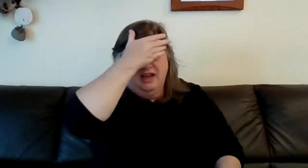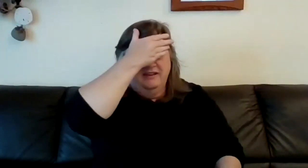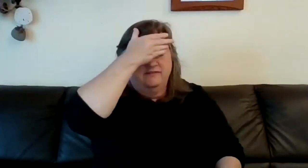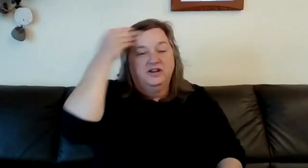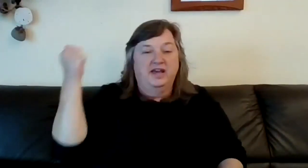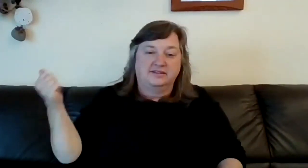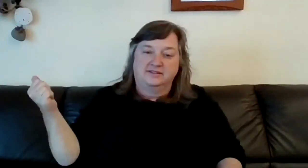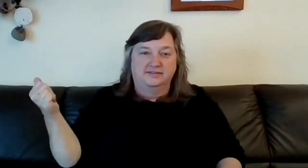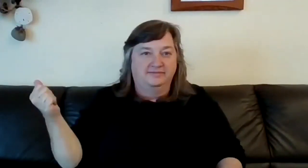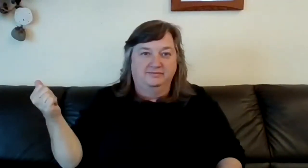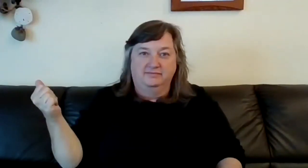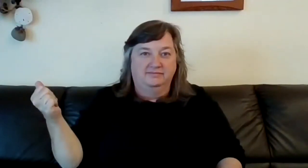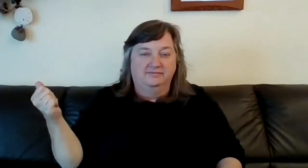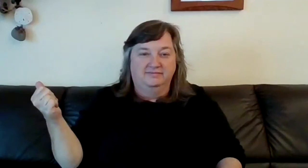I forget.